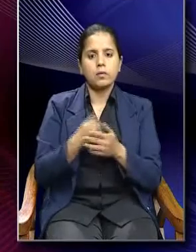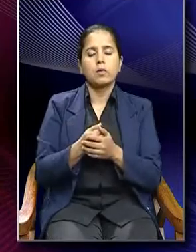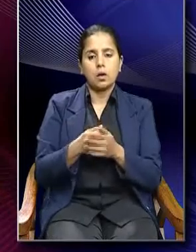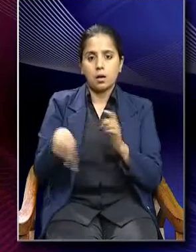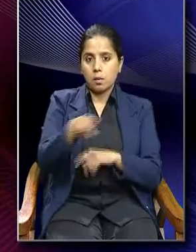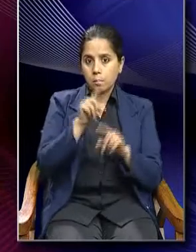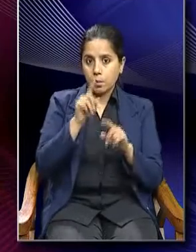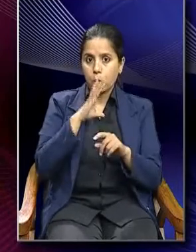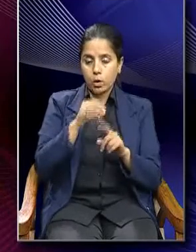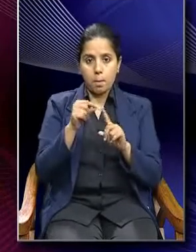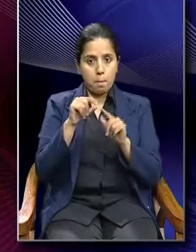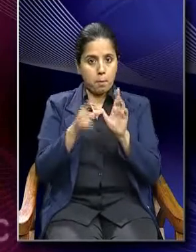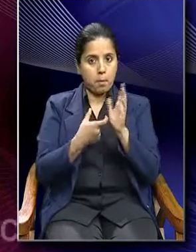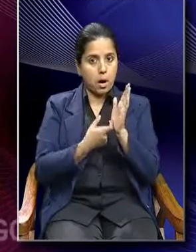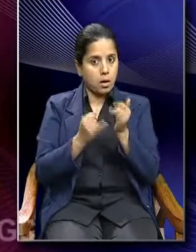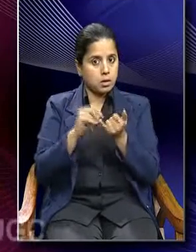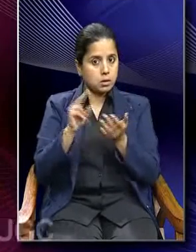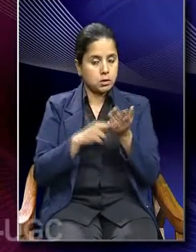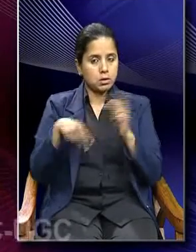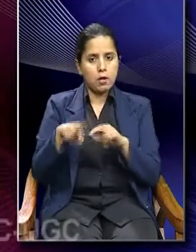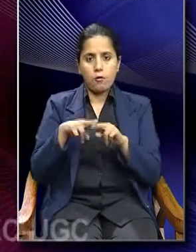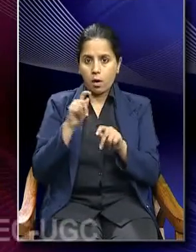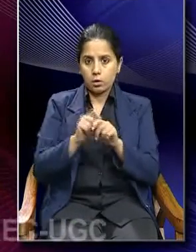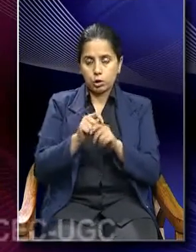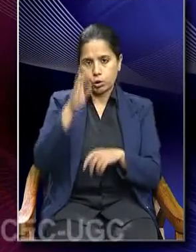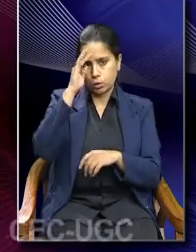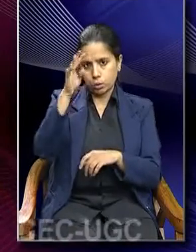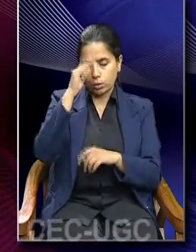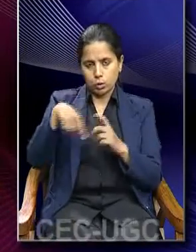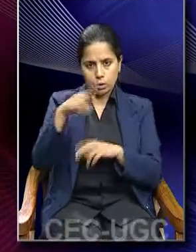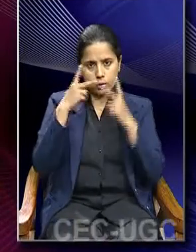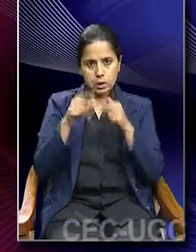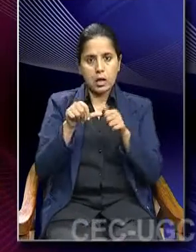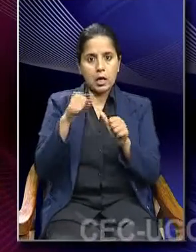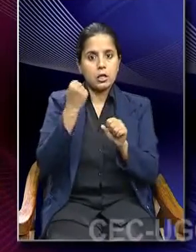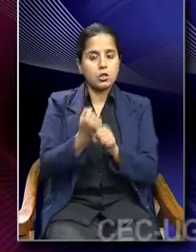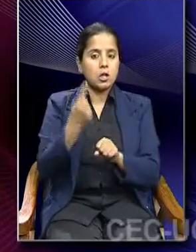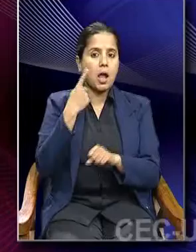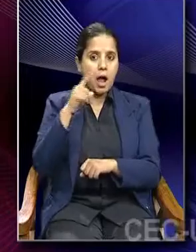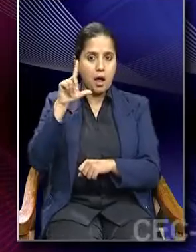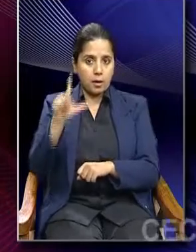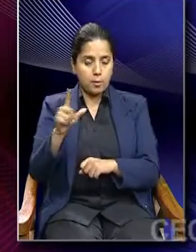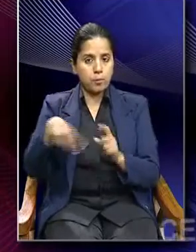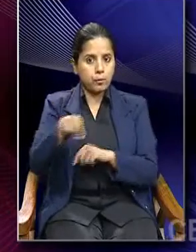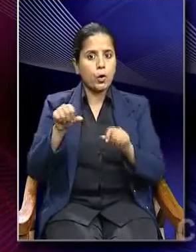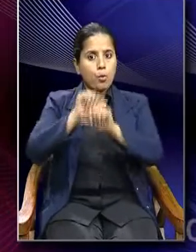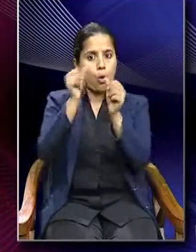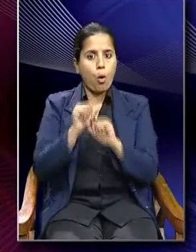into Parsons' functional theory, the AGIL model